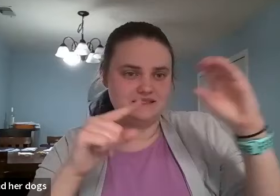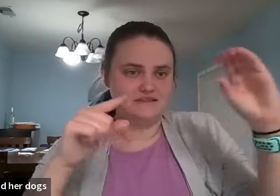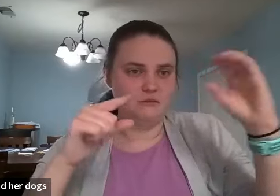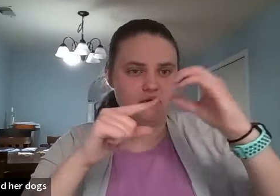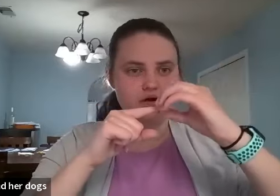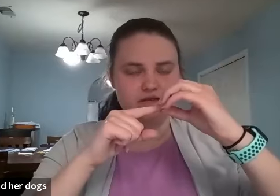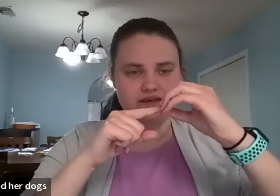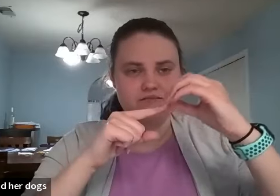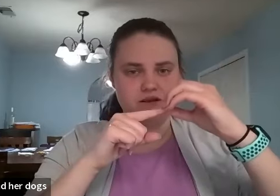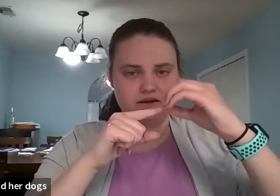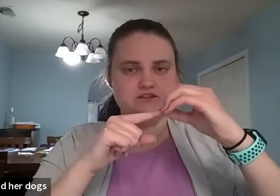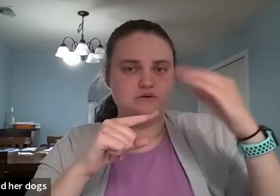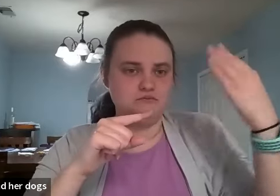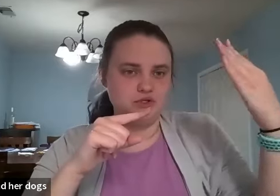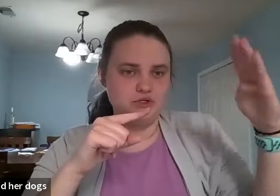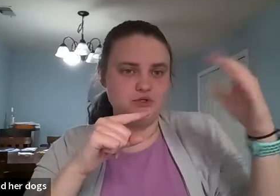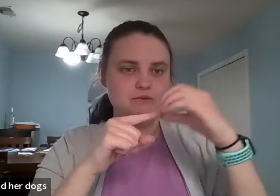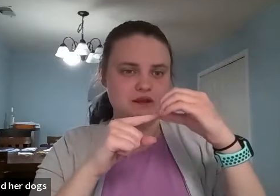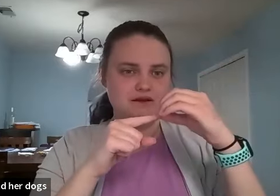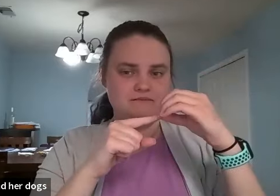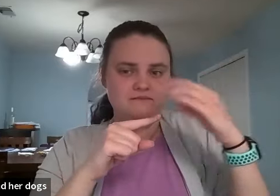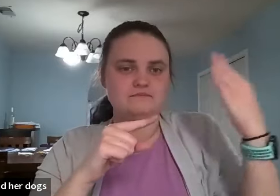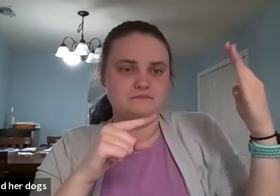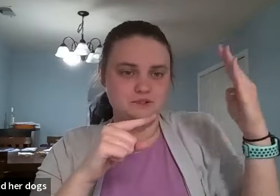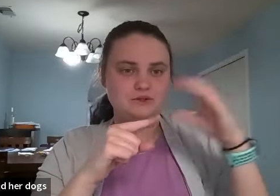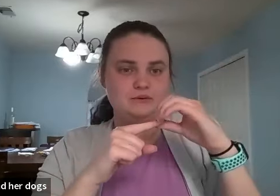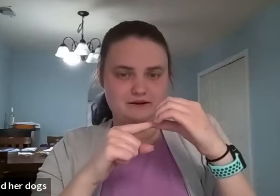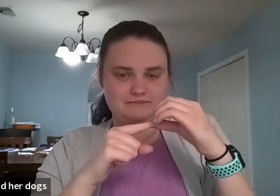like a little ball on the end, berry. So blueberry, blueberry.